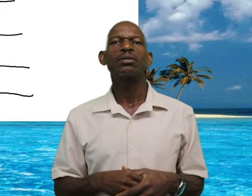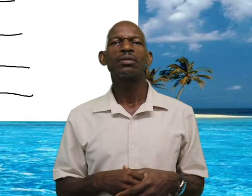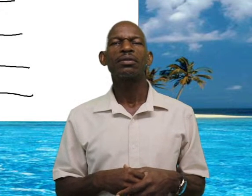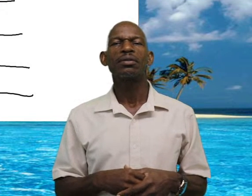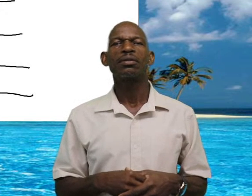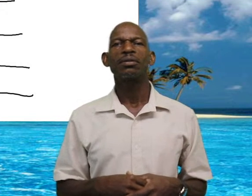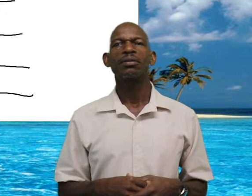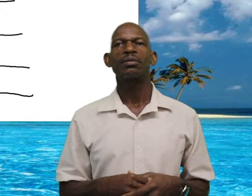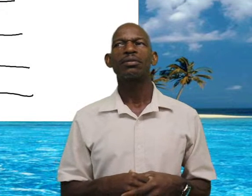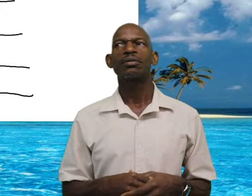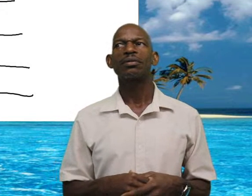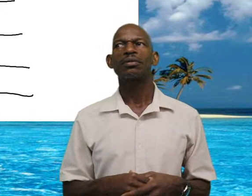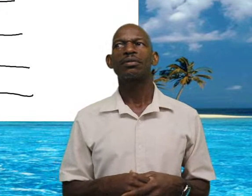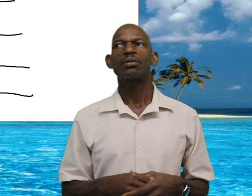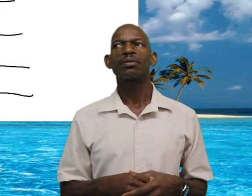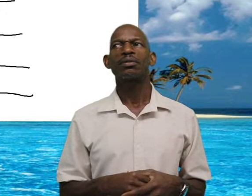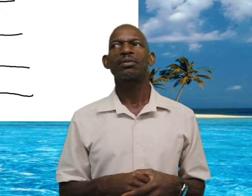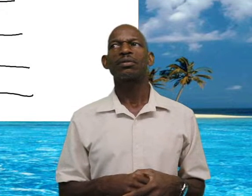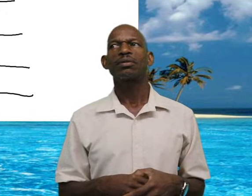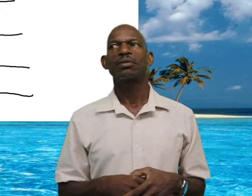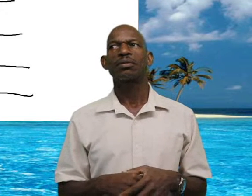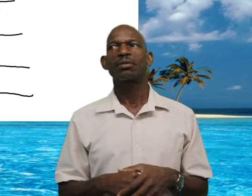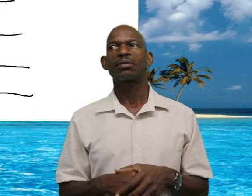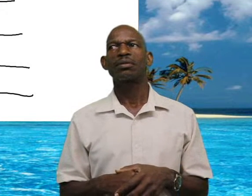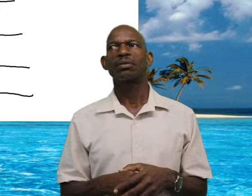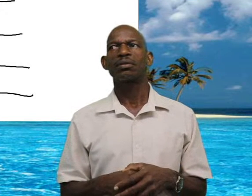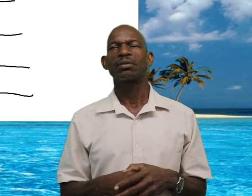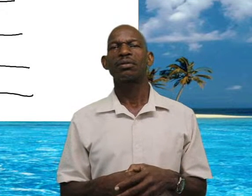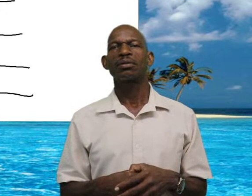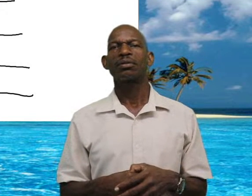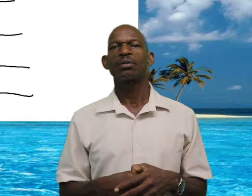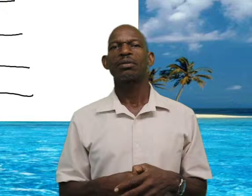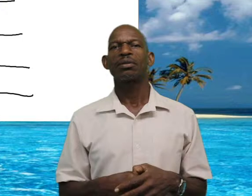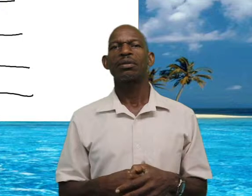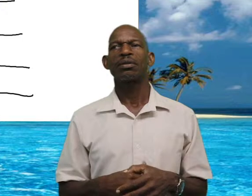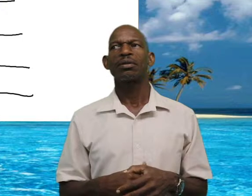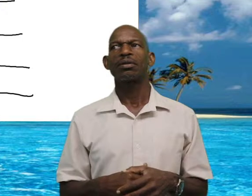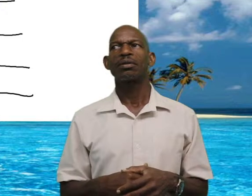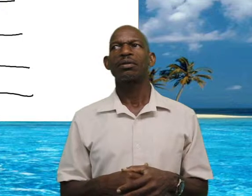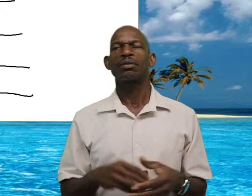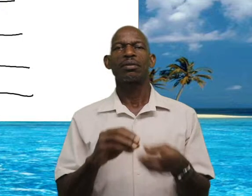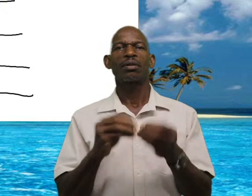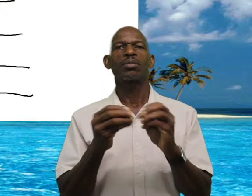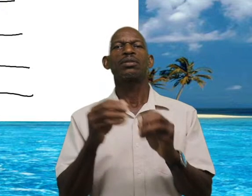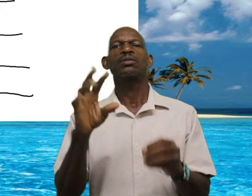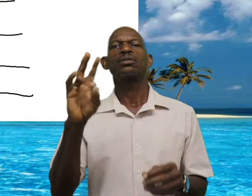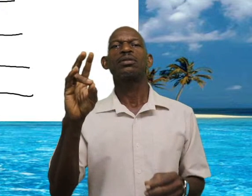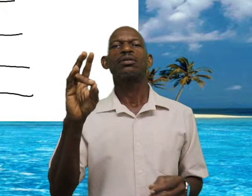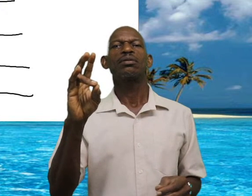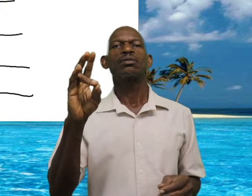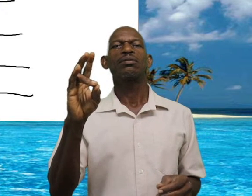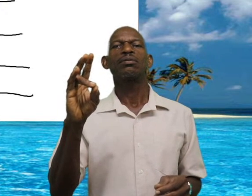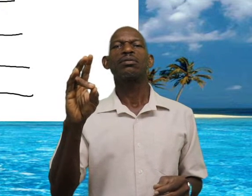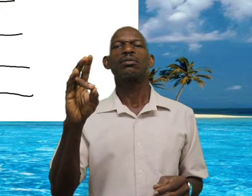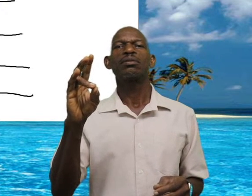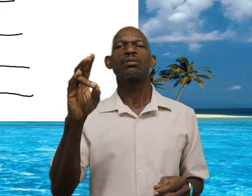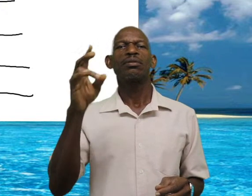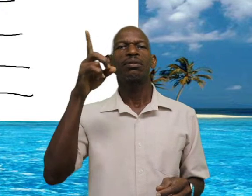I'm trying to think if her camera is, oh no, it isn't. Number 7. Tell her number 7.